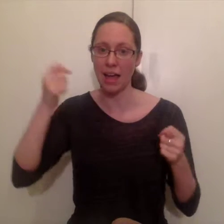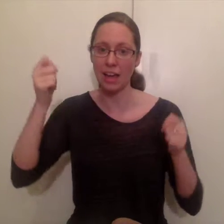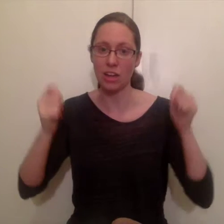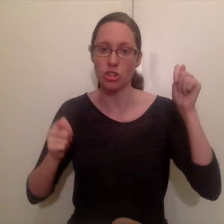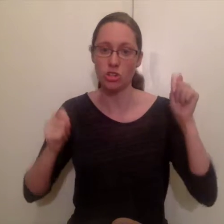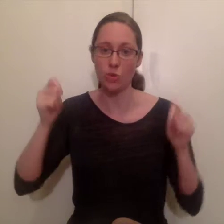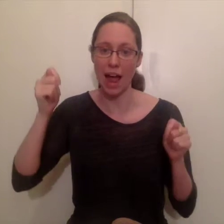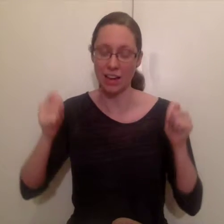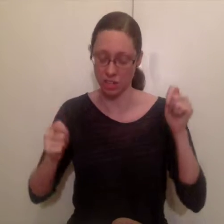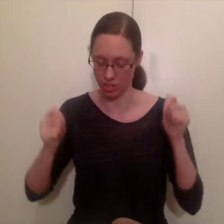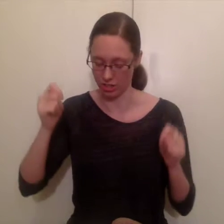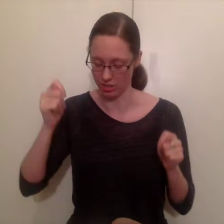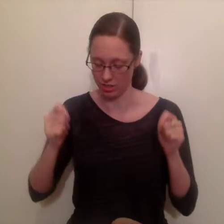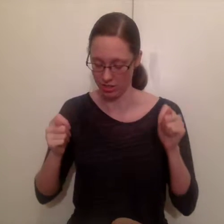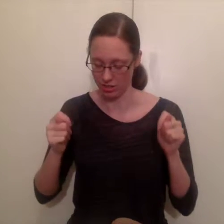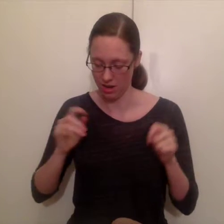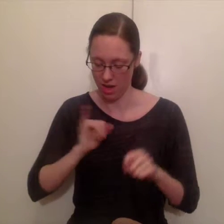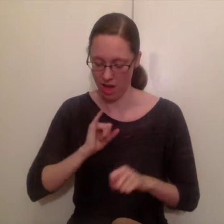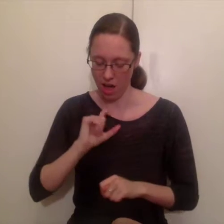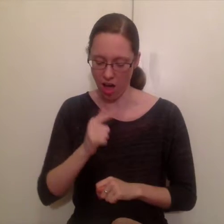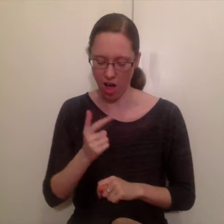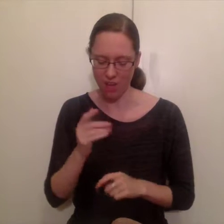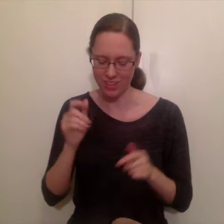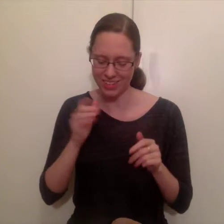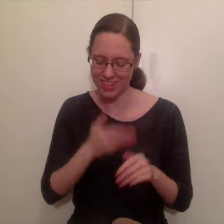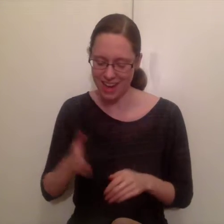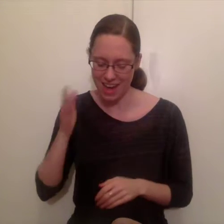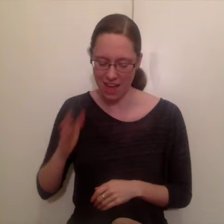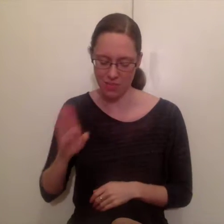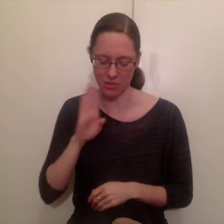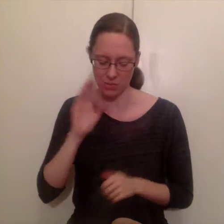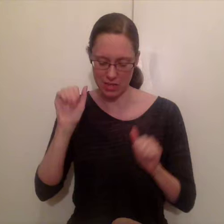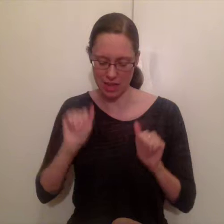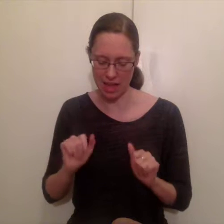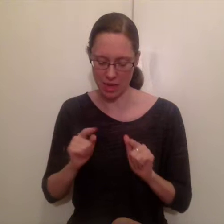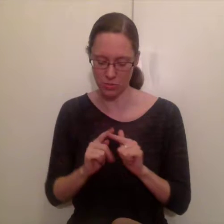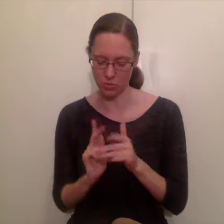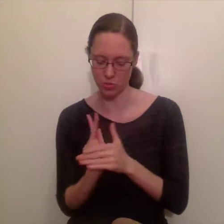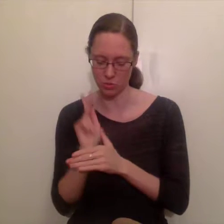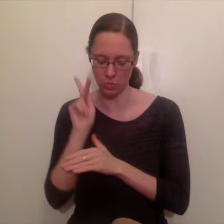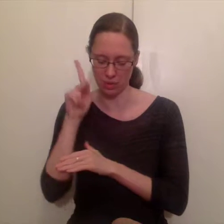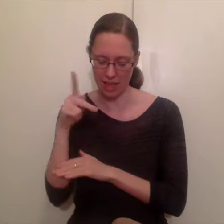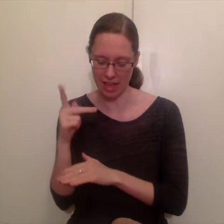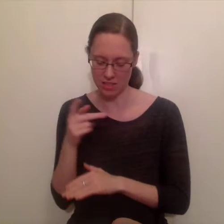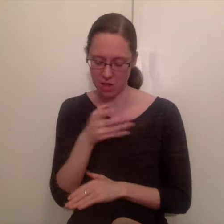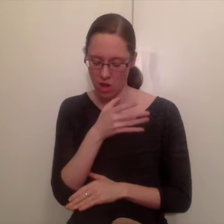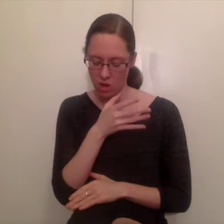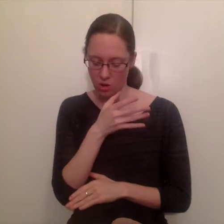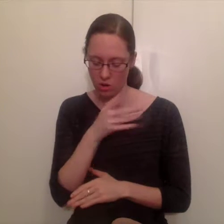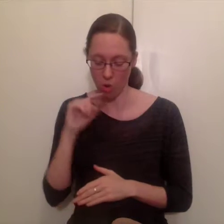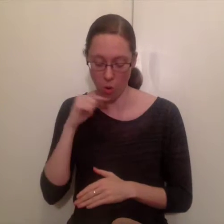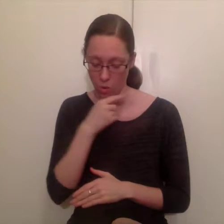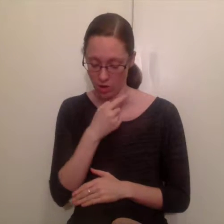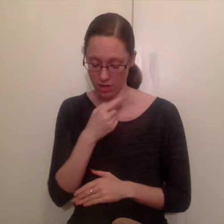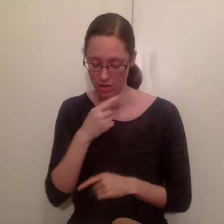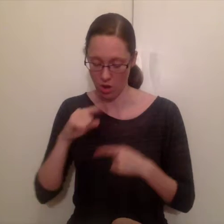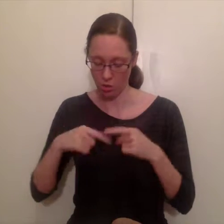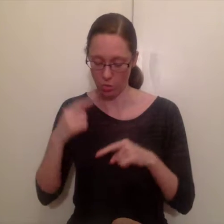my tractor. I'll never be able to plant corn